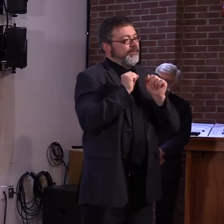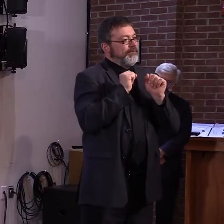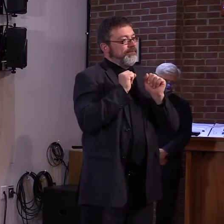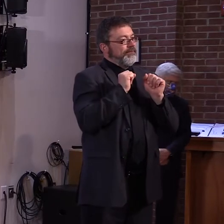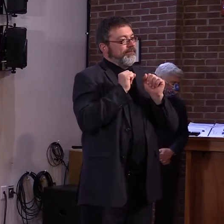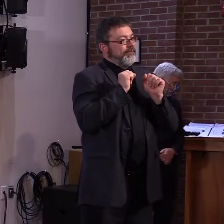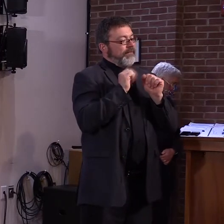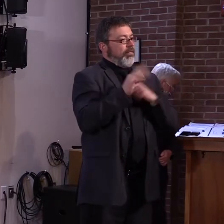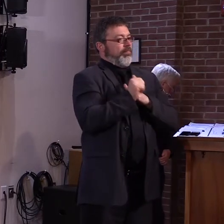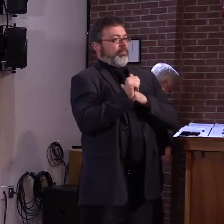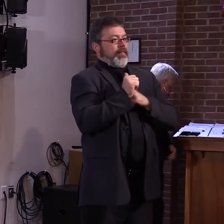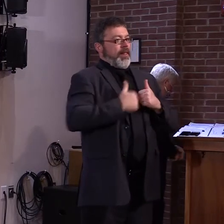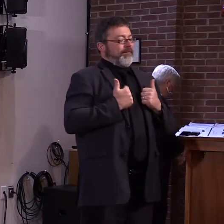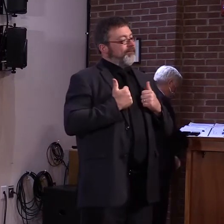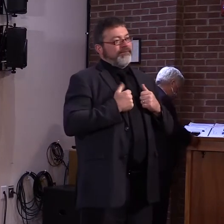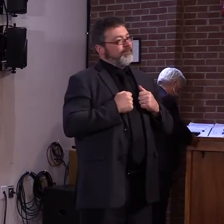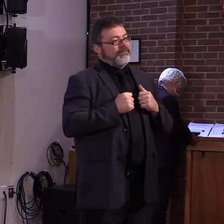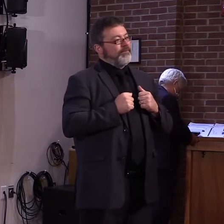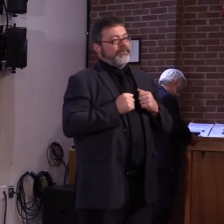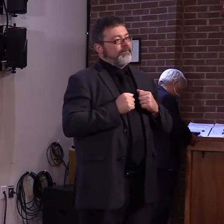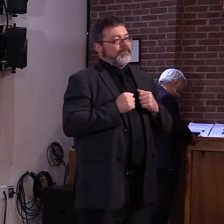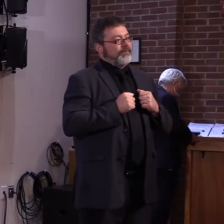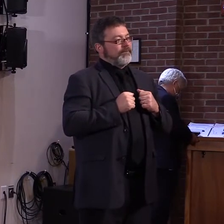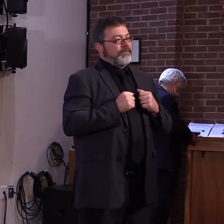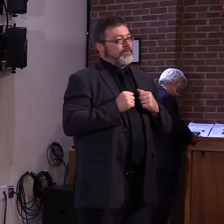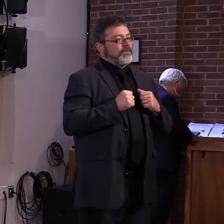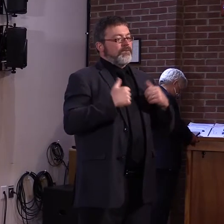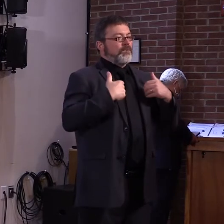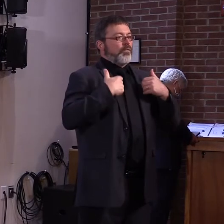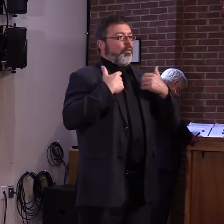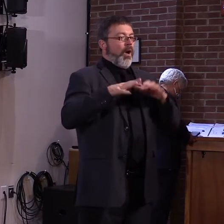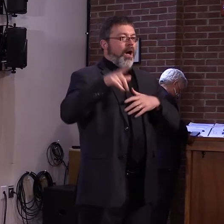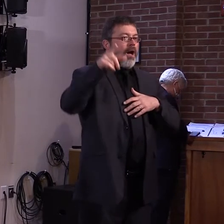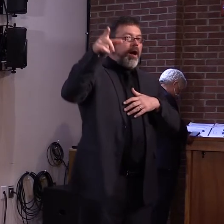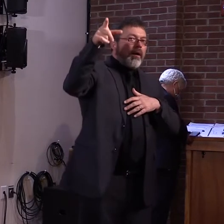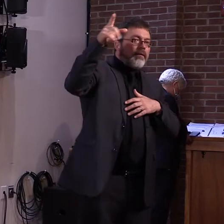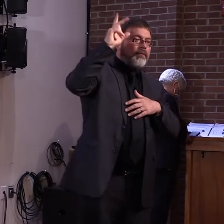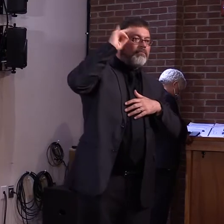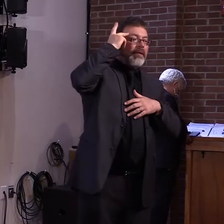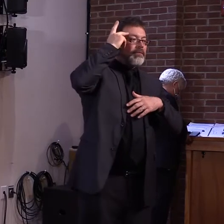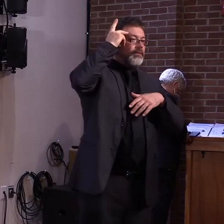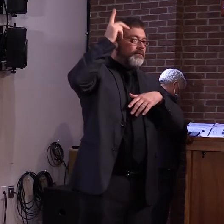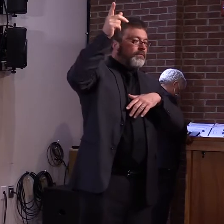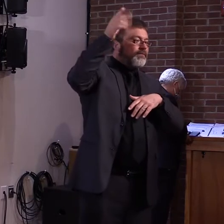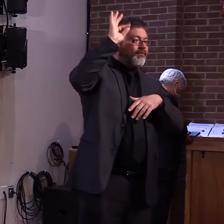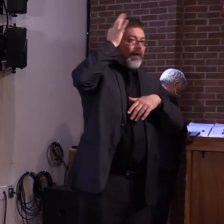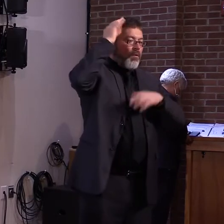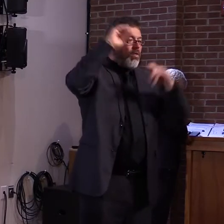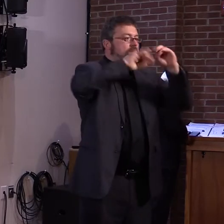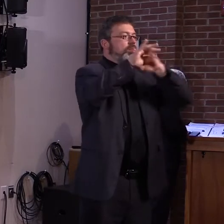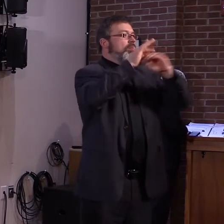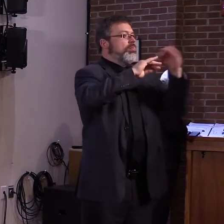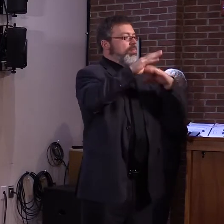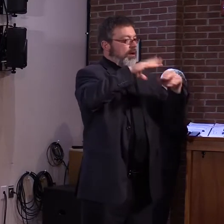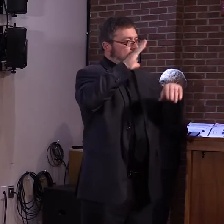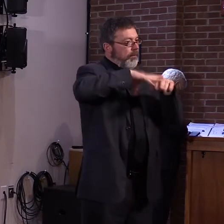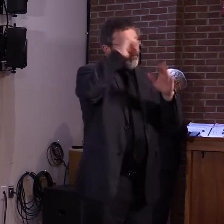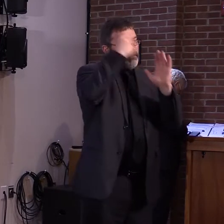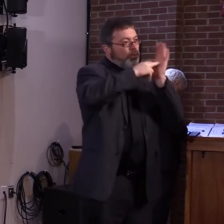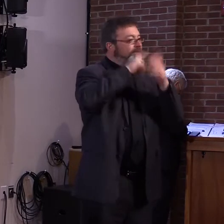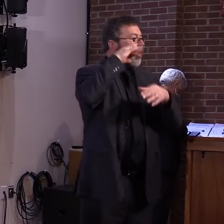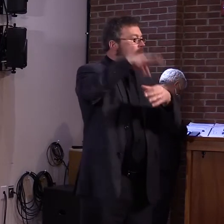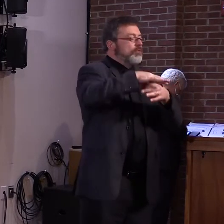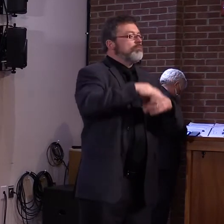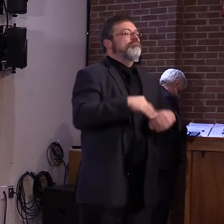We don't want this to be a political gimmick. We want this to be a success story. Maybe Dr. Kelso, do you want to